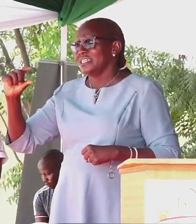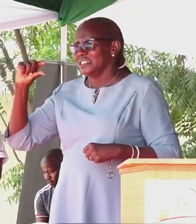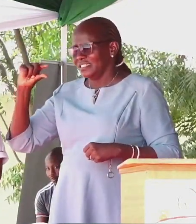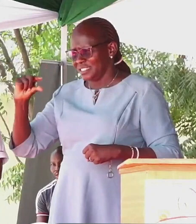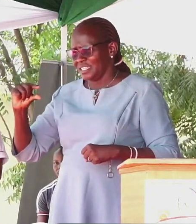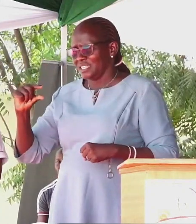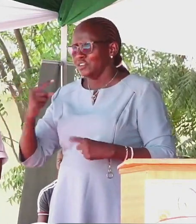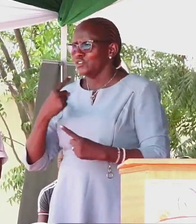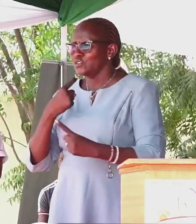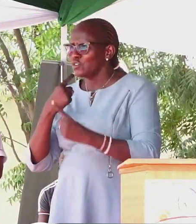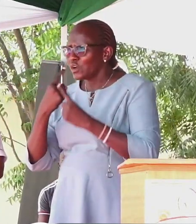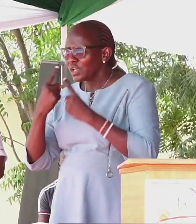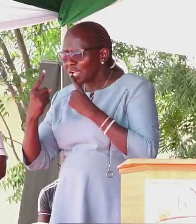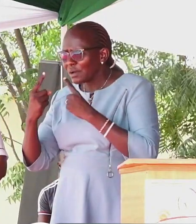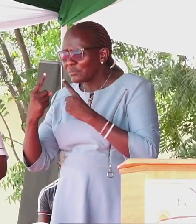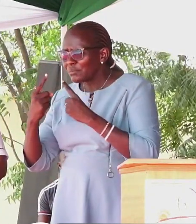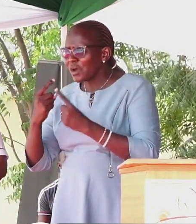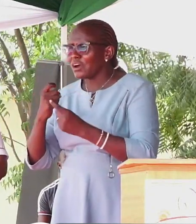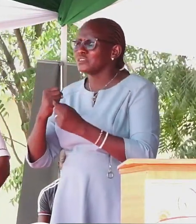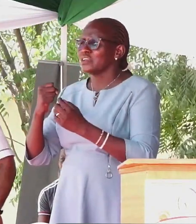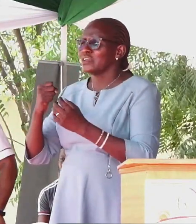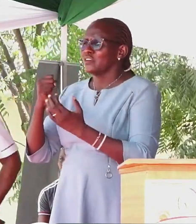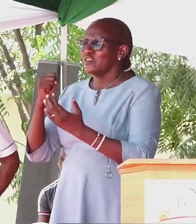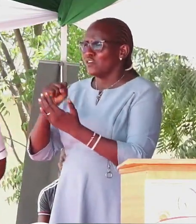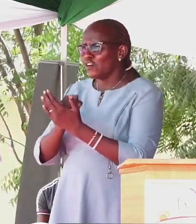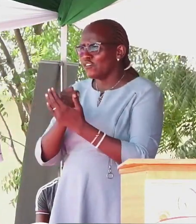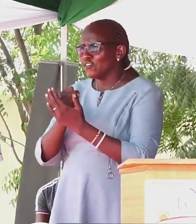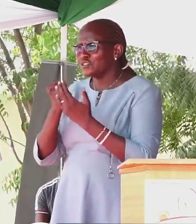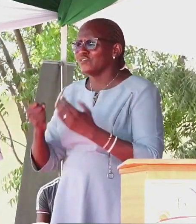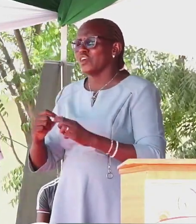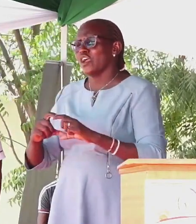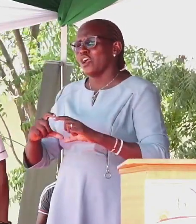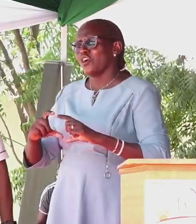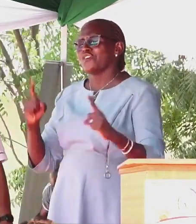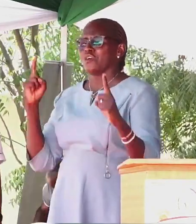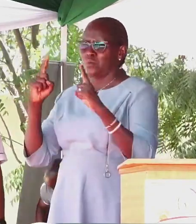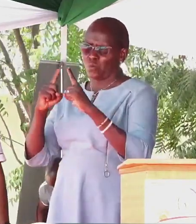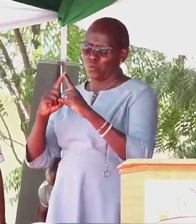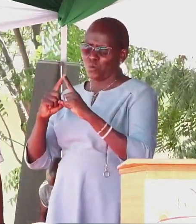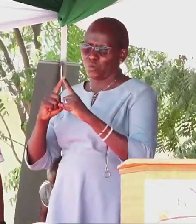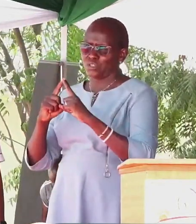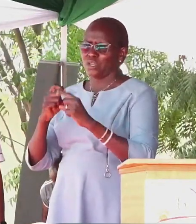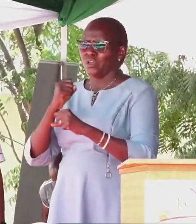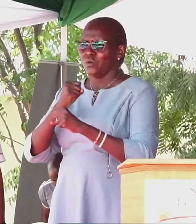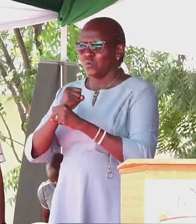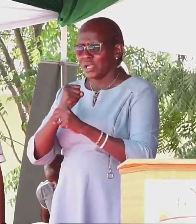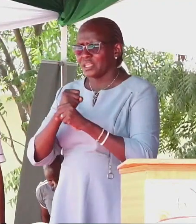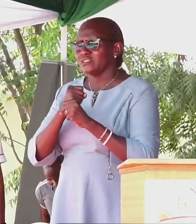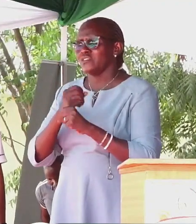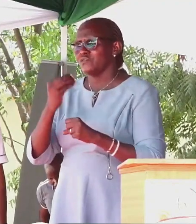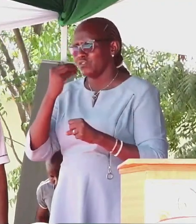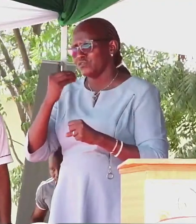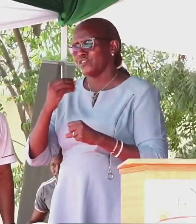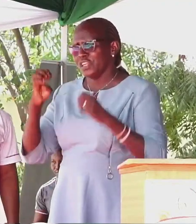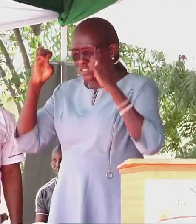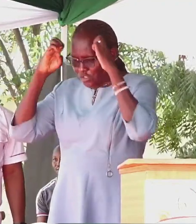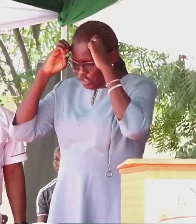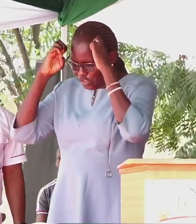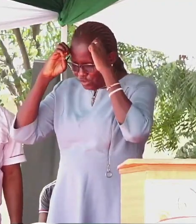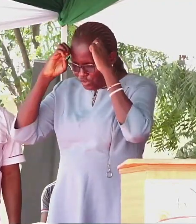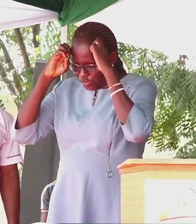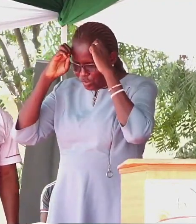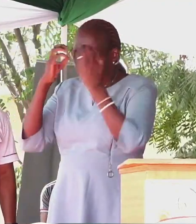talks about partnerships of the goals. Now we are working with food for education. In fact, I